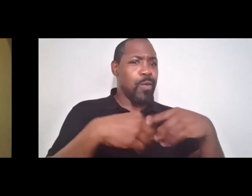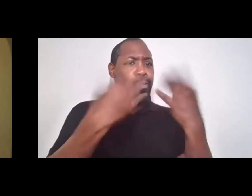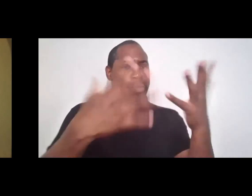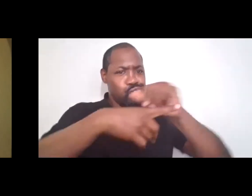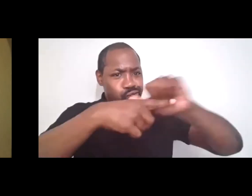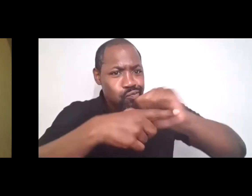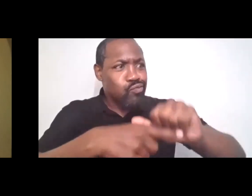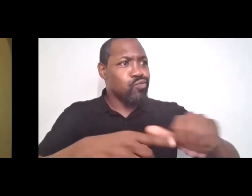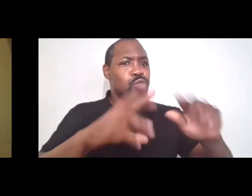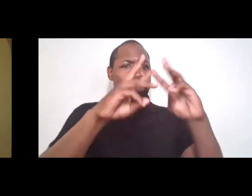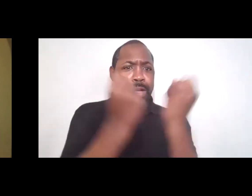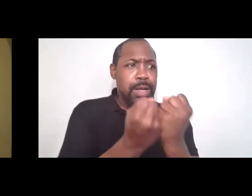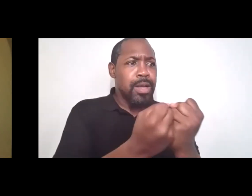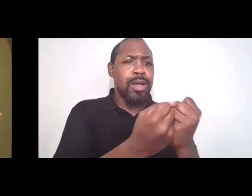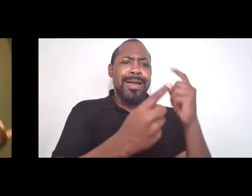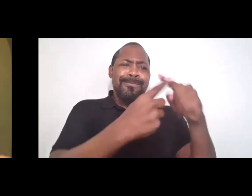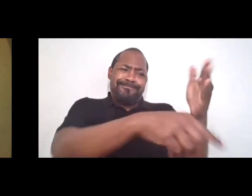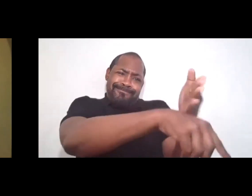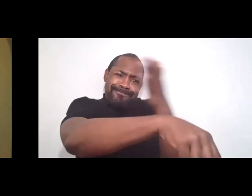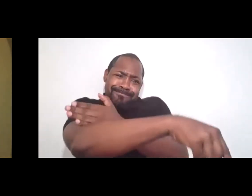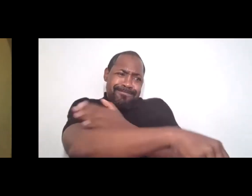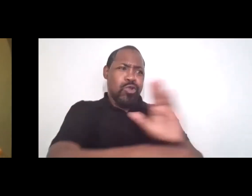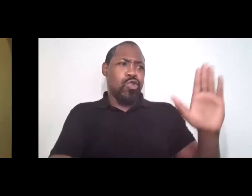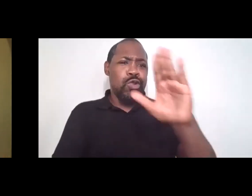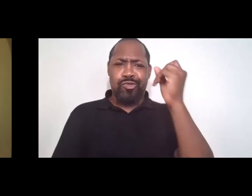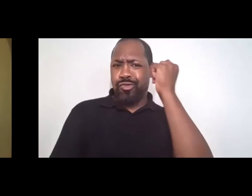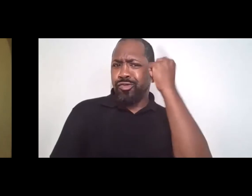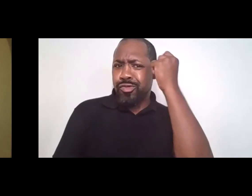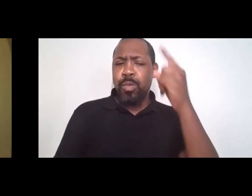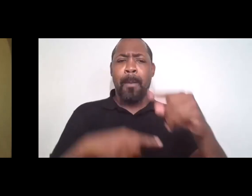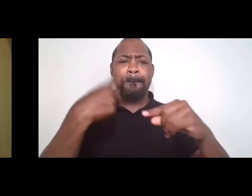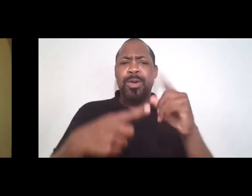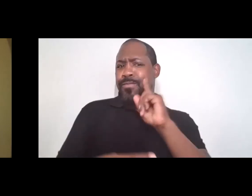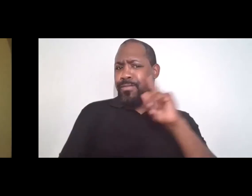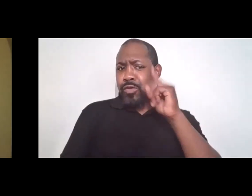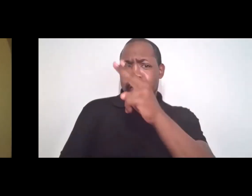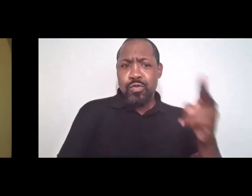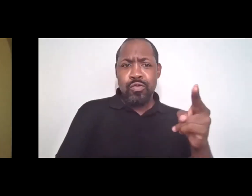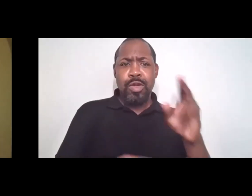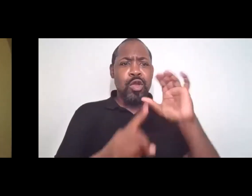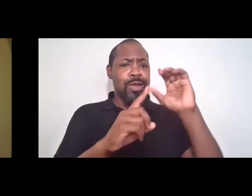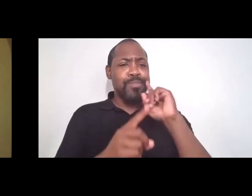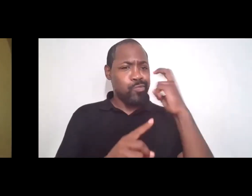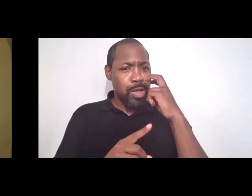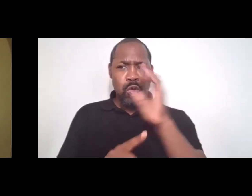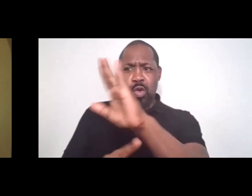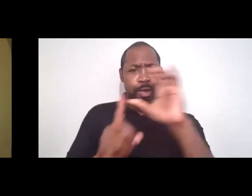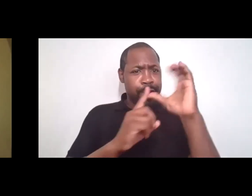the HSTP whole point of it is to provide training and to improve the understanding about how to work with